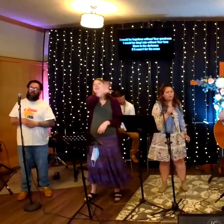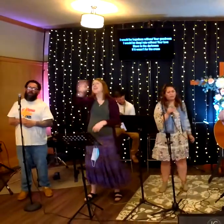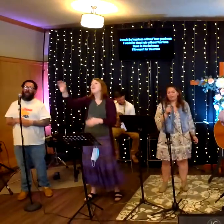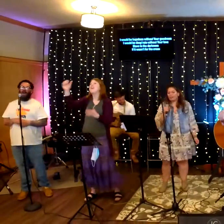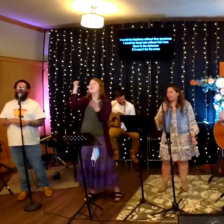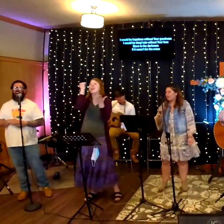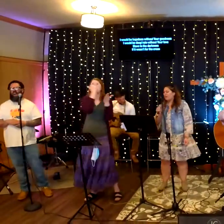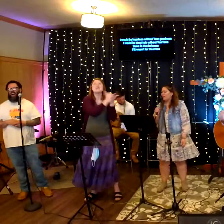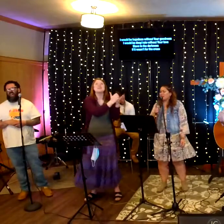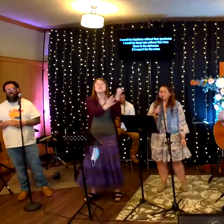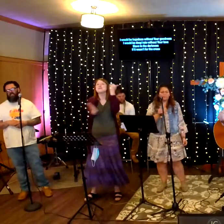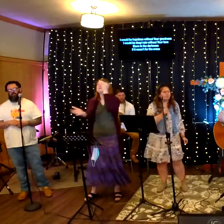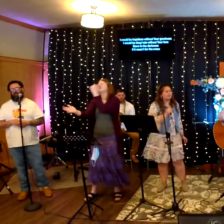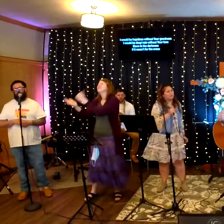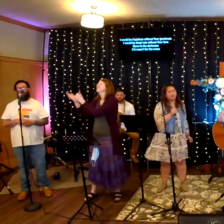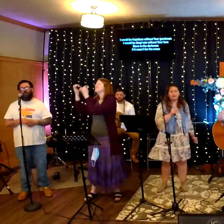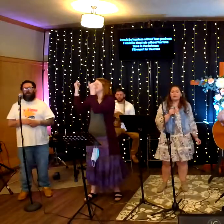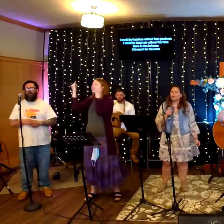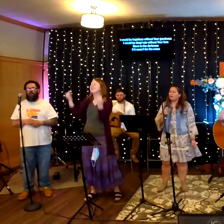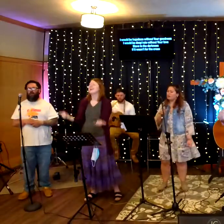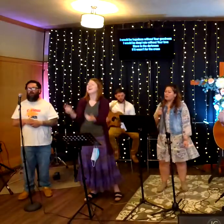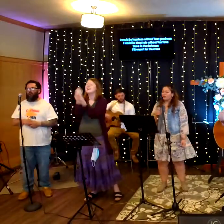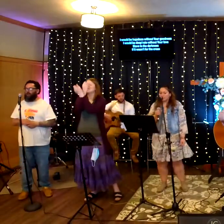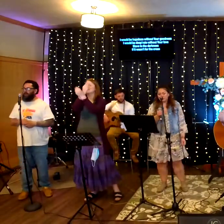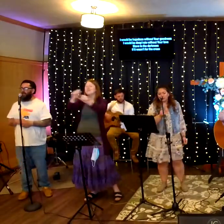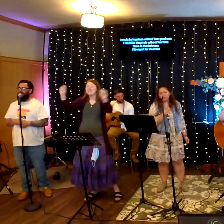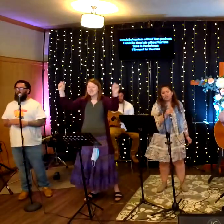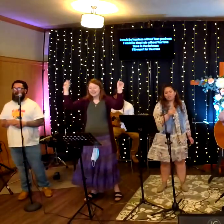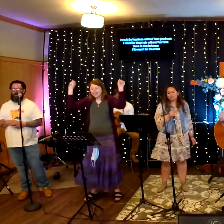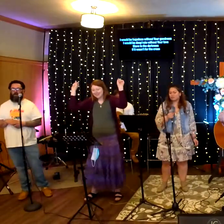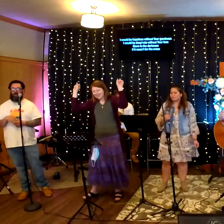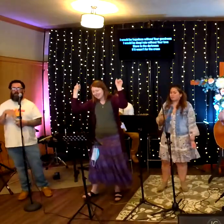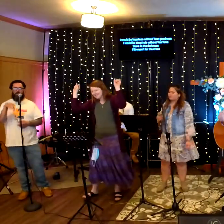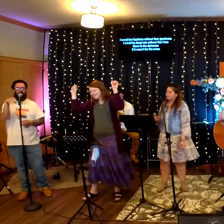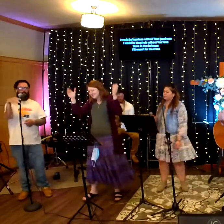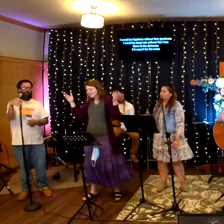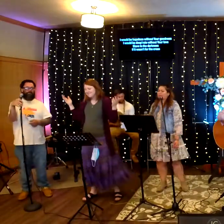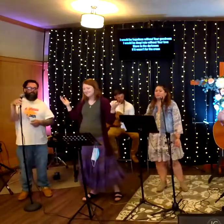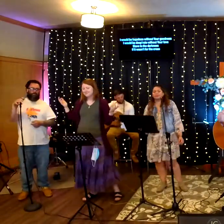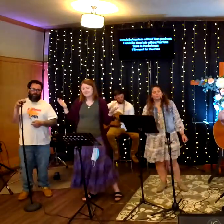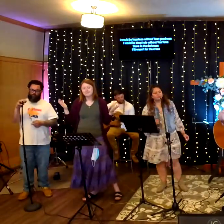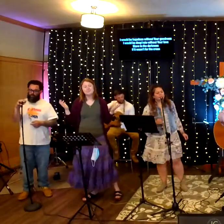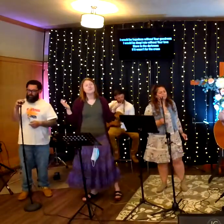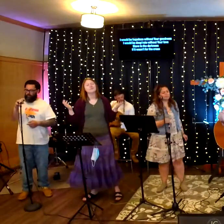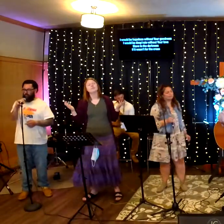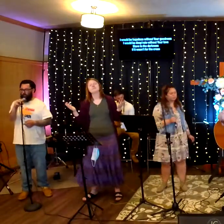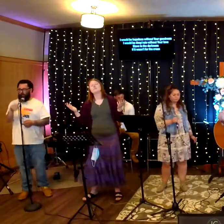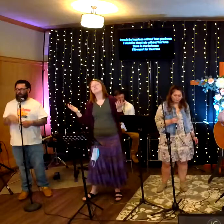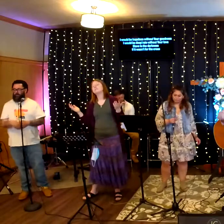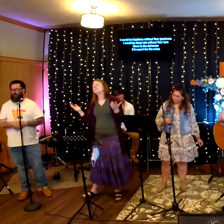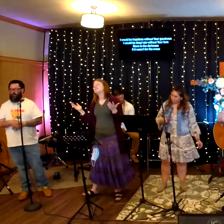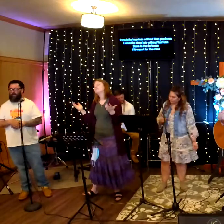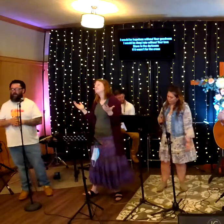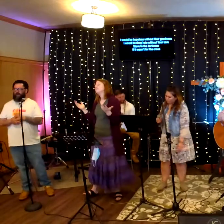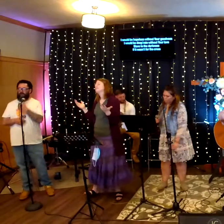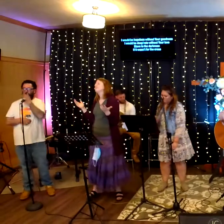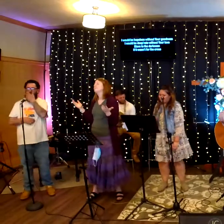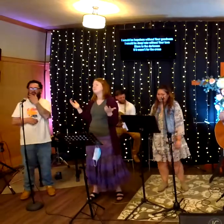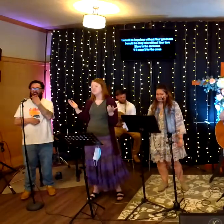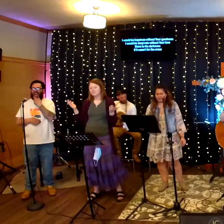it wasn't for the cross, thank you, Lord.